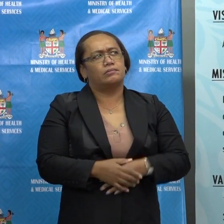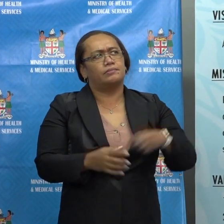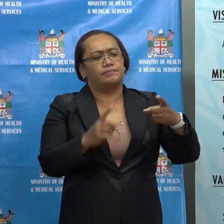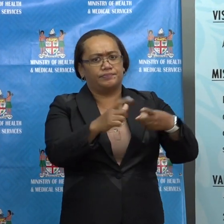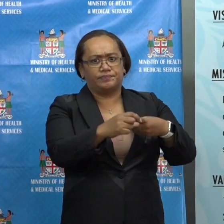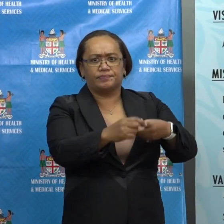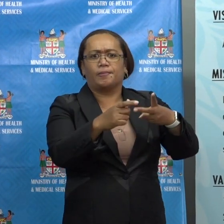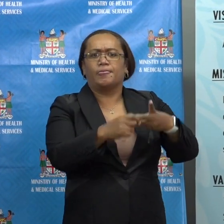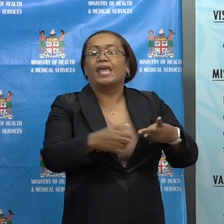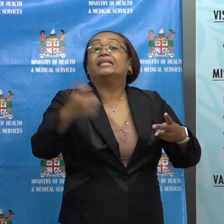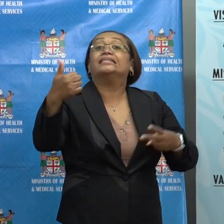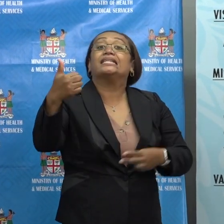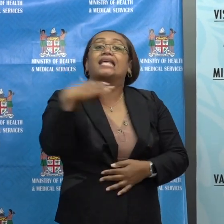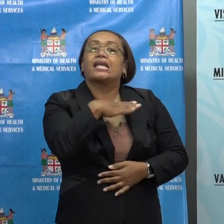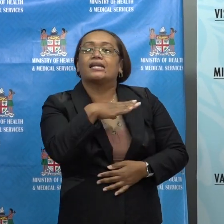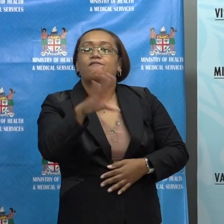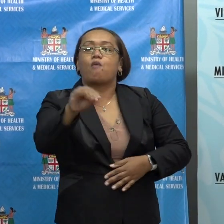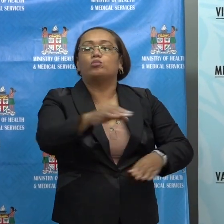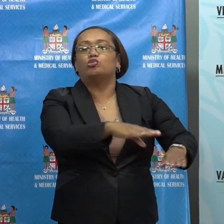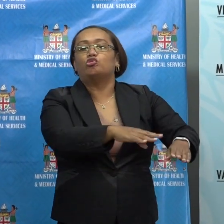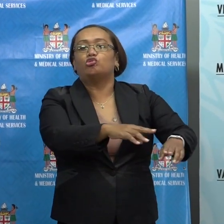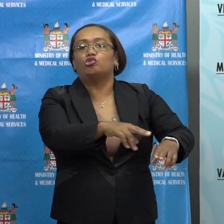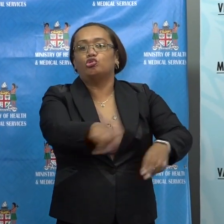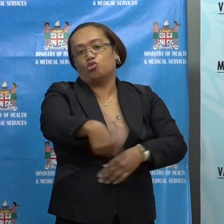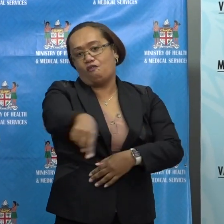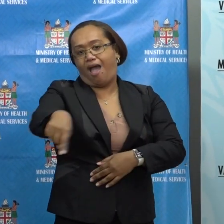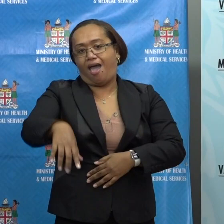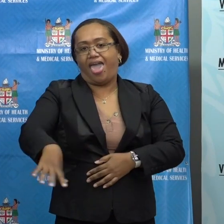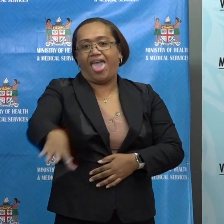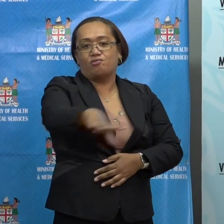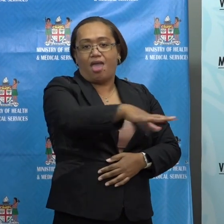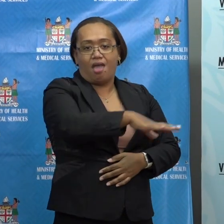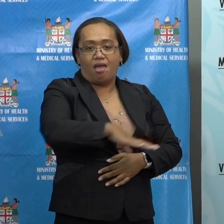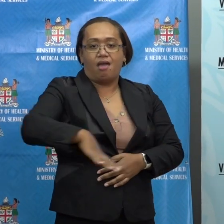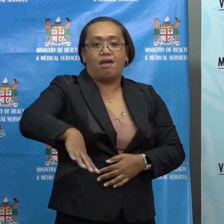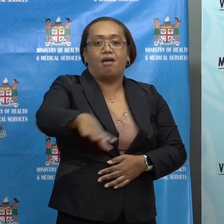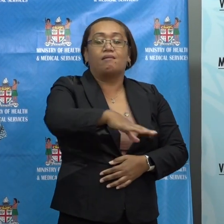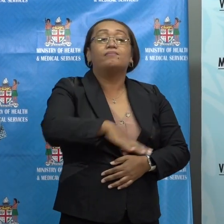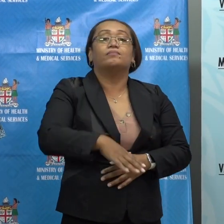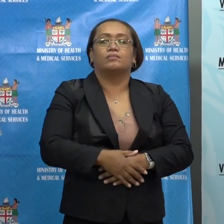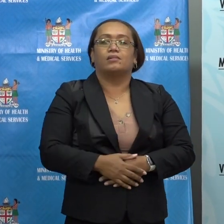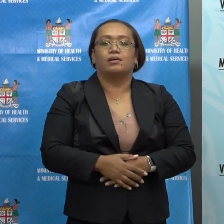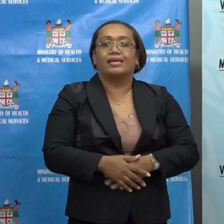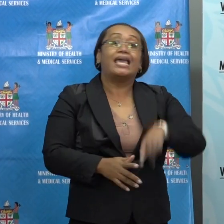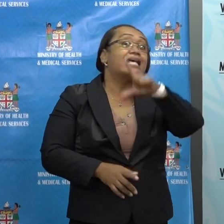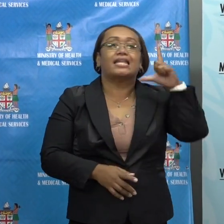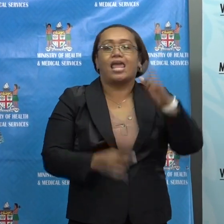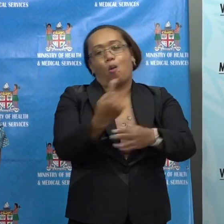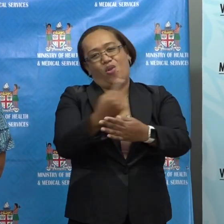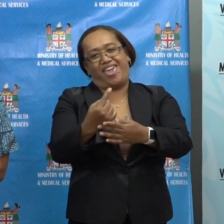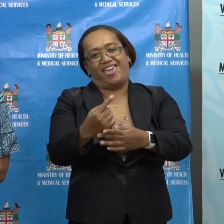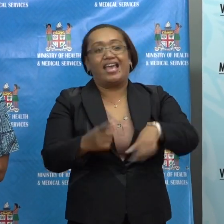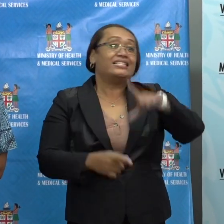600 swabs within the Suva area yesterday. That's yesterday alone. There's a lot more before